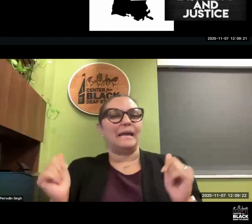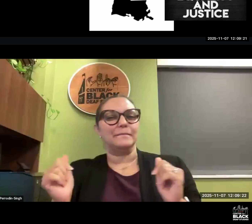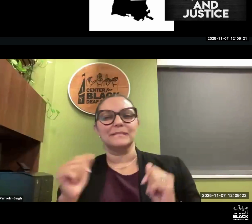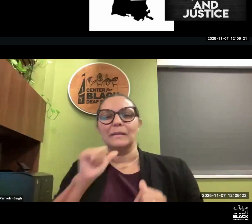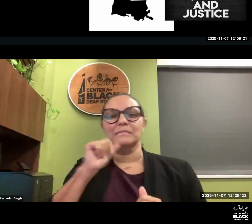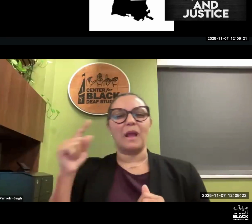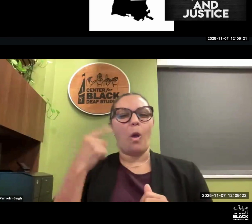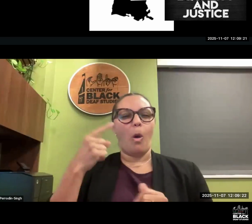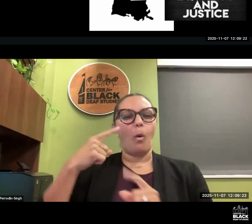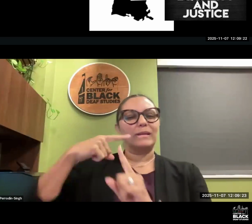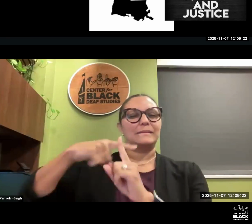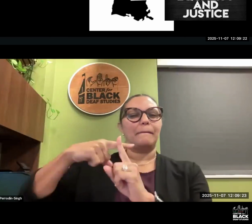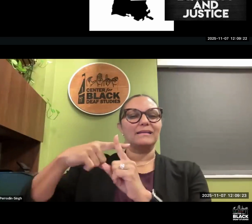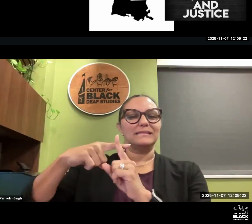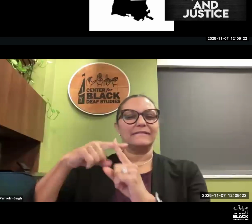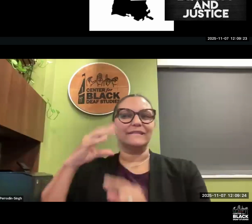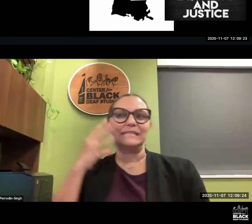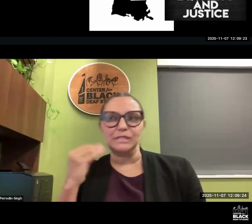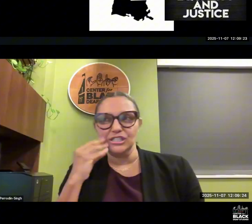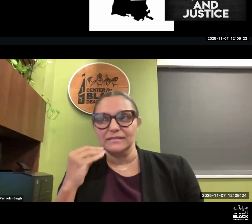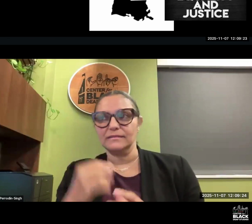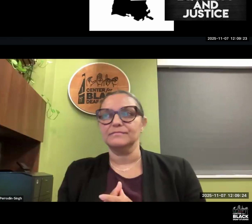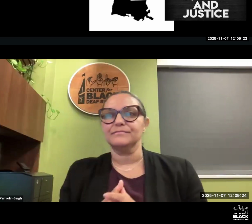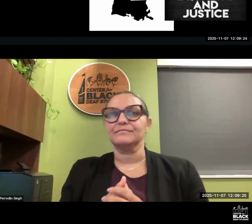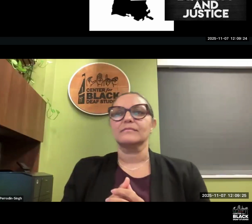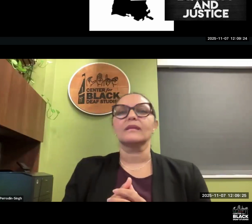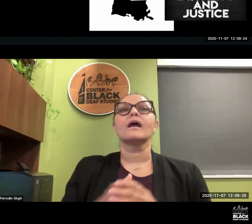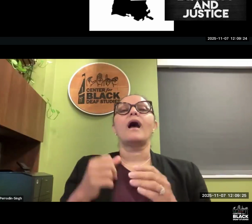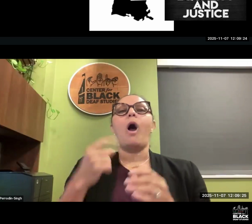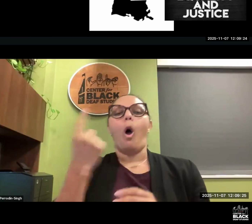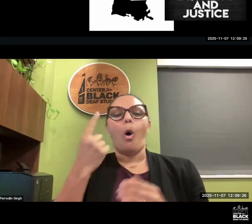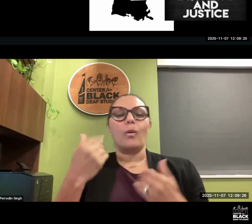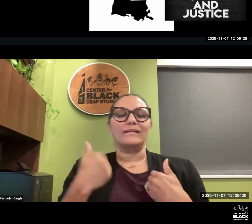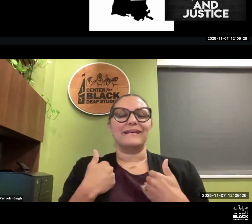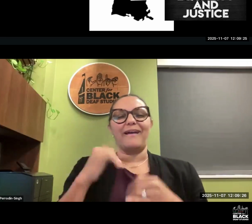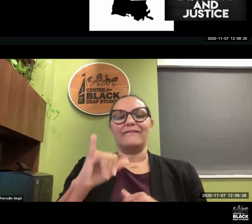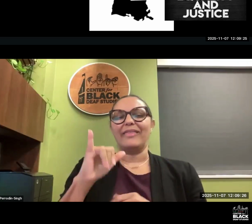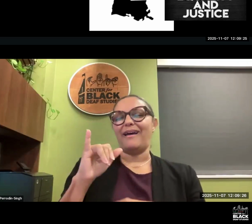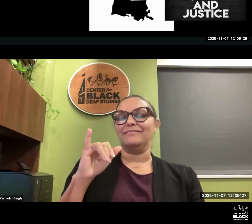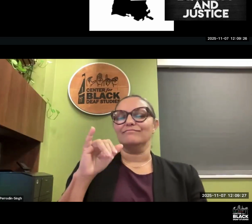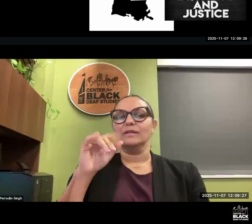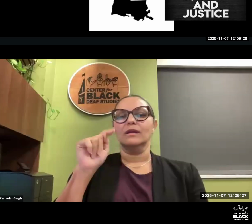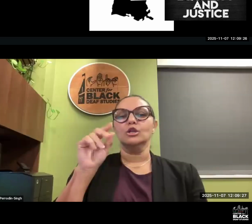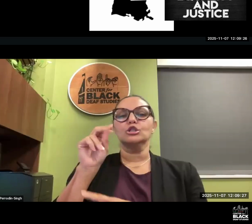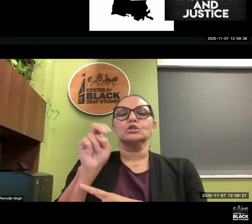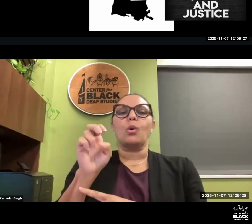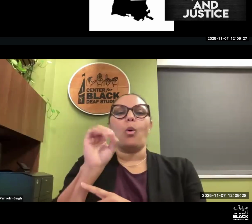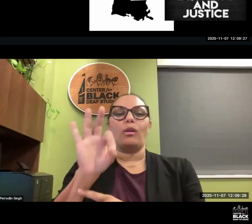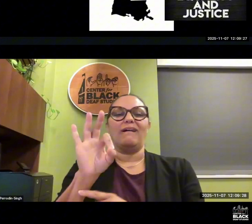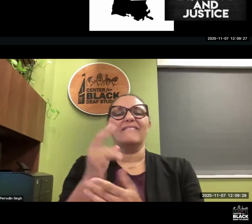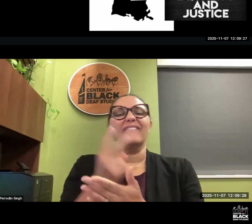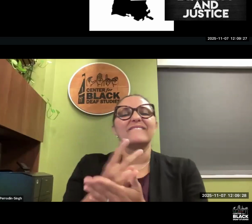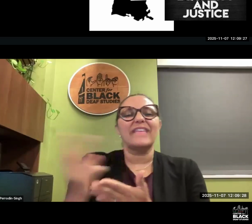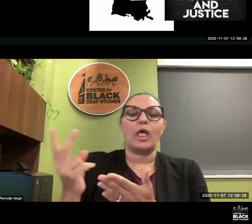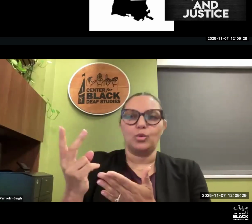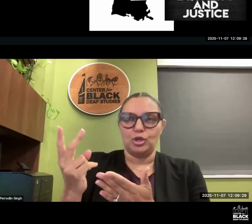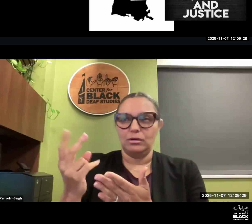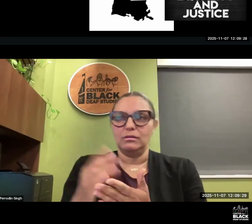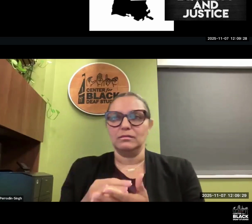multi-generational deaf family, which some may view in a positive light, but it hasn't always had its positive